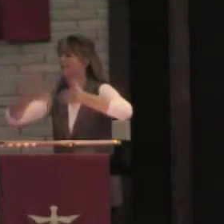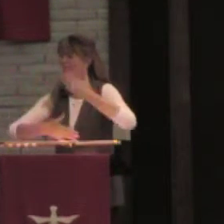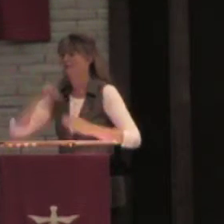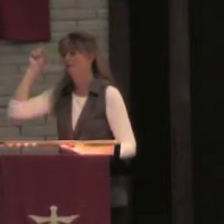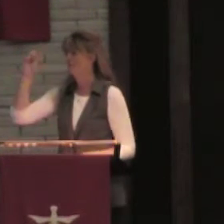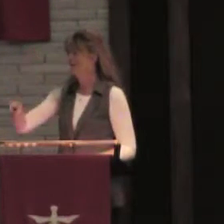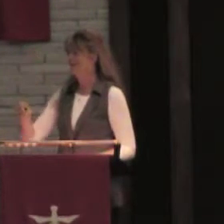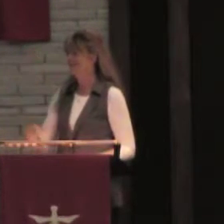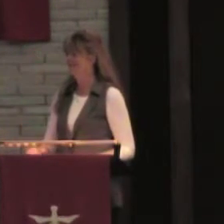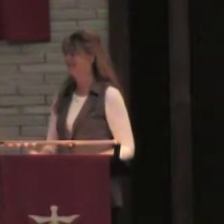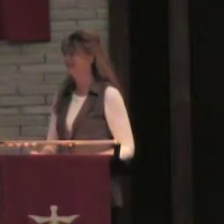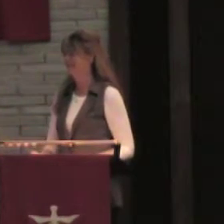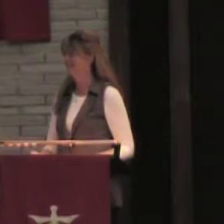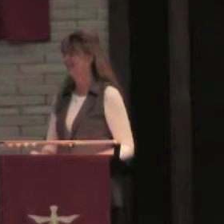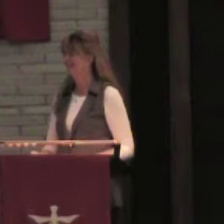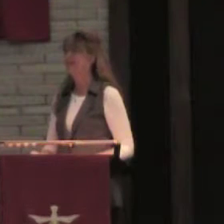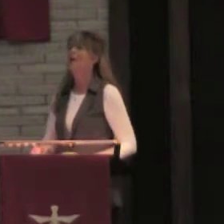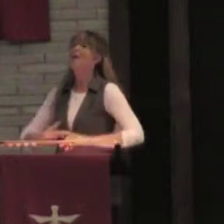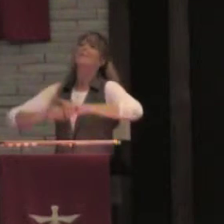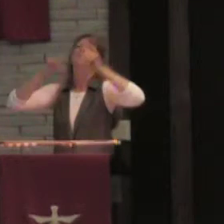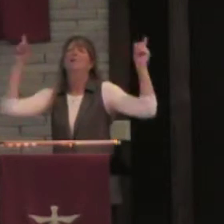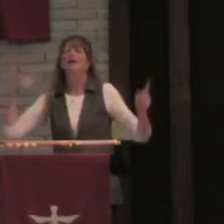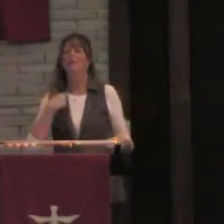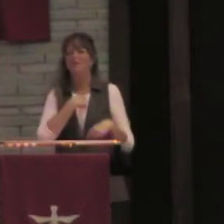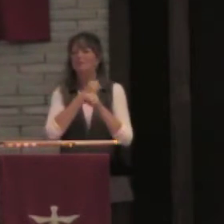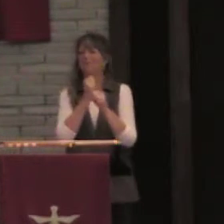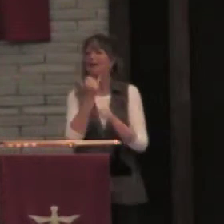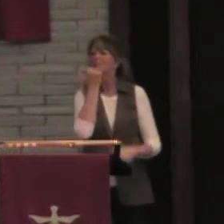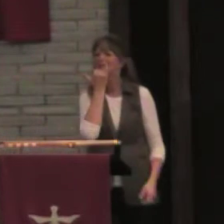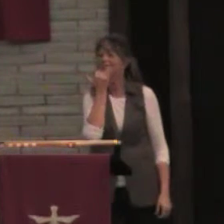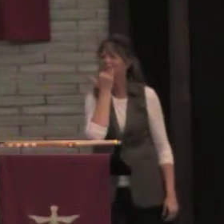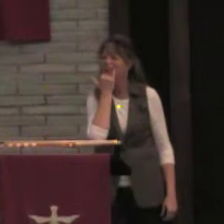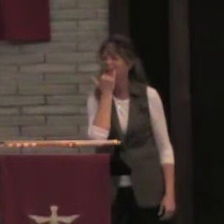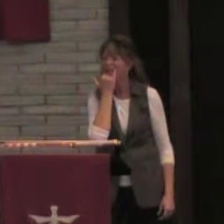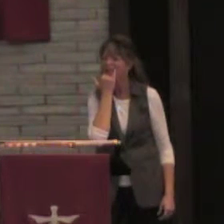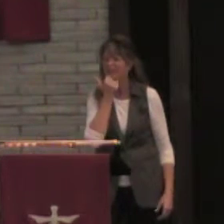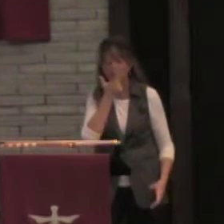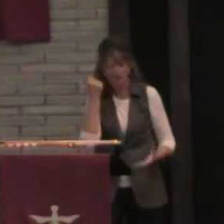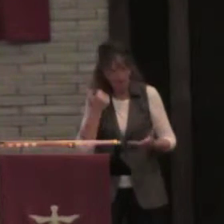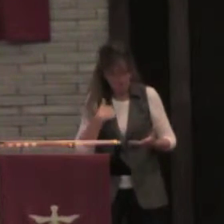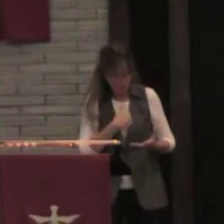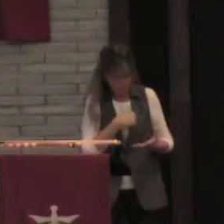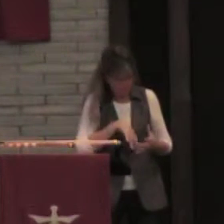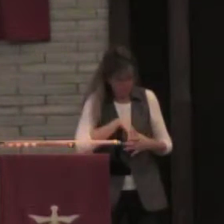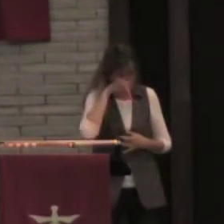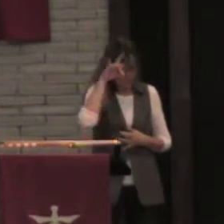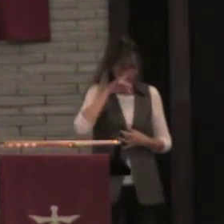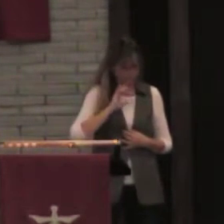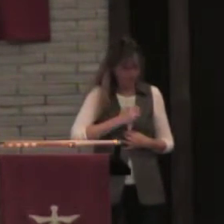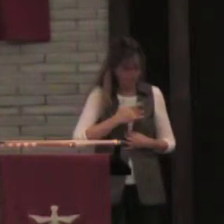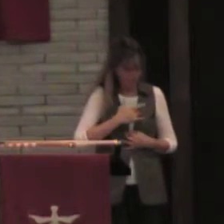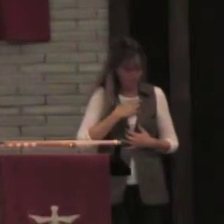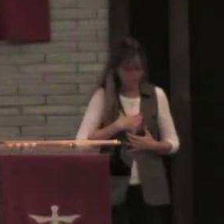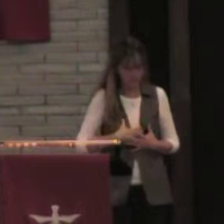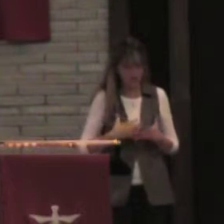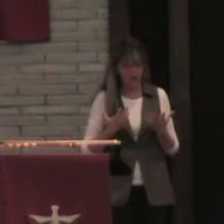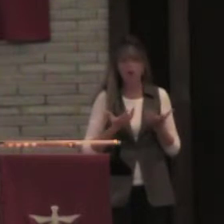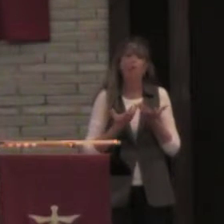have with God. But you have to have that. But we make mistakes because we find